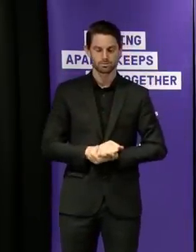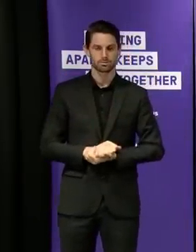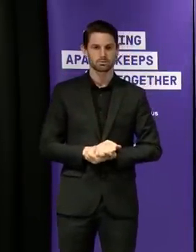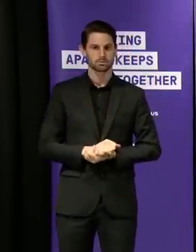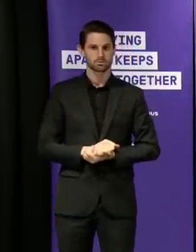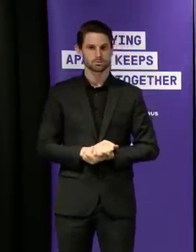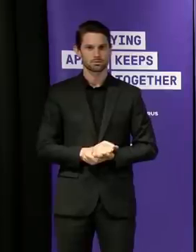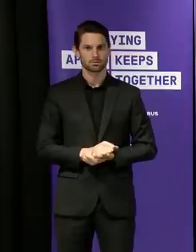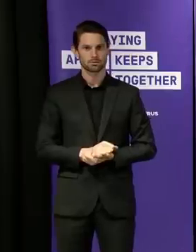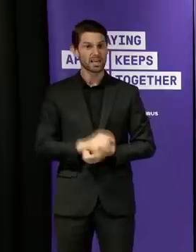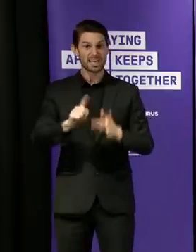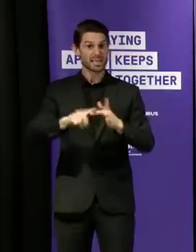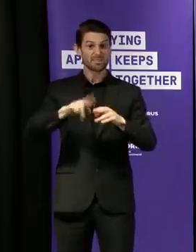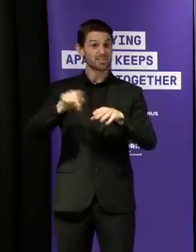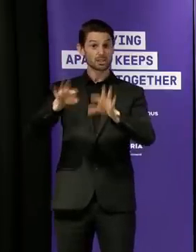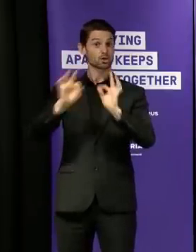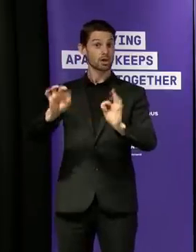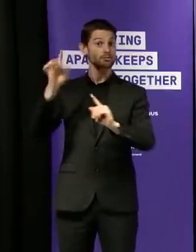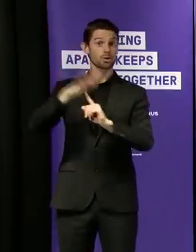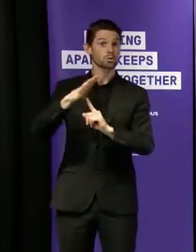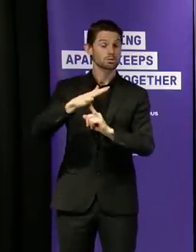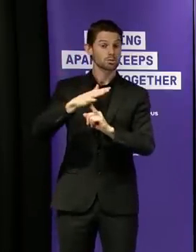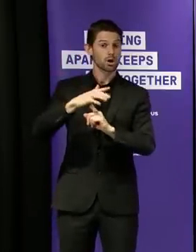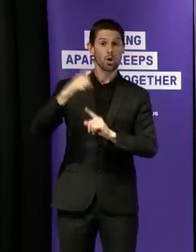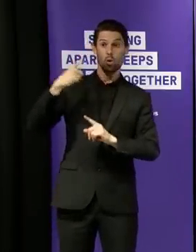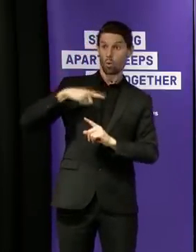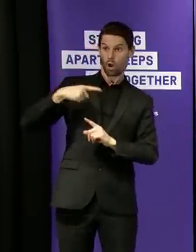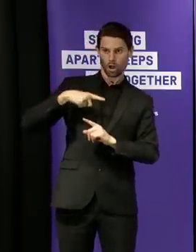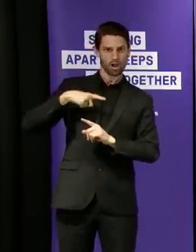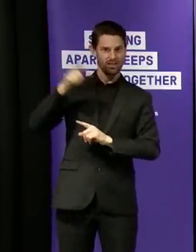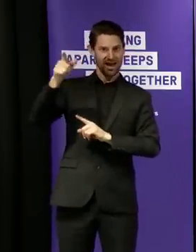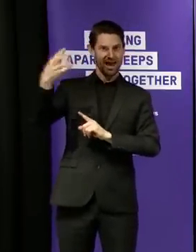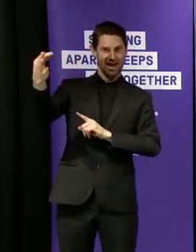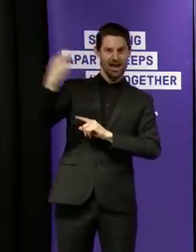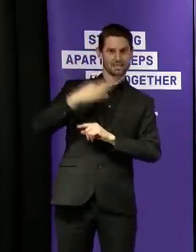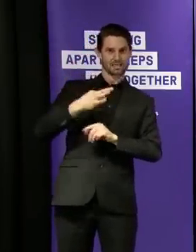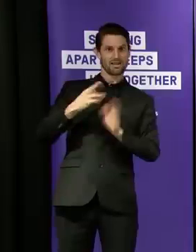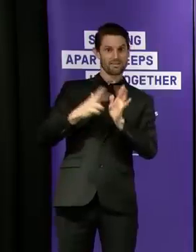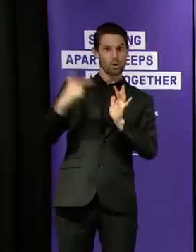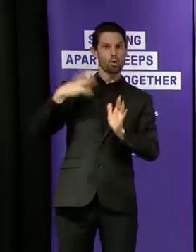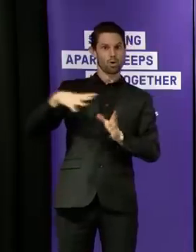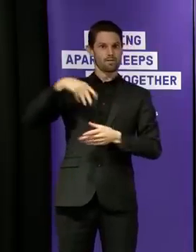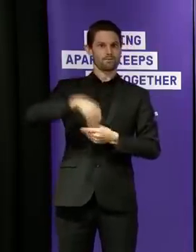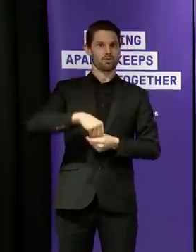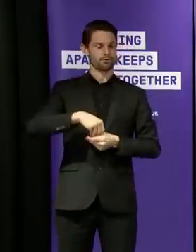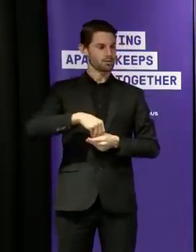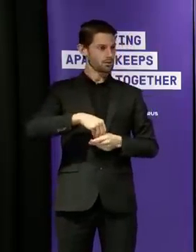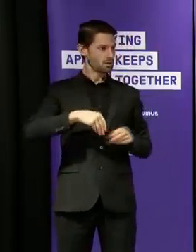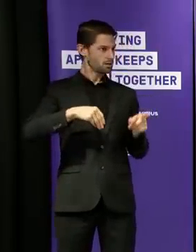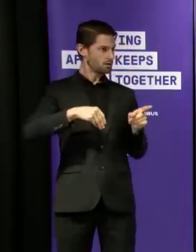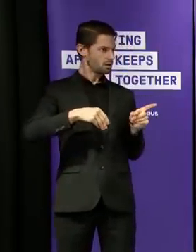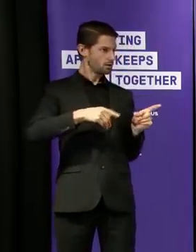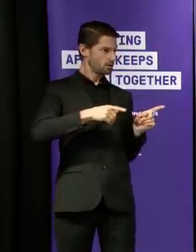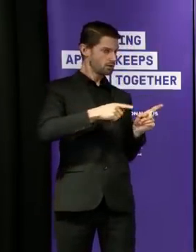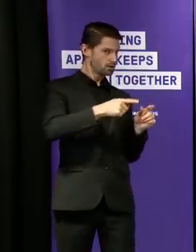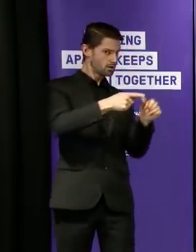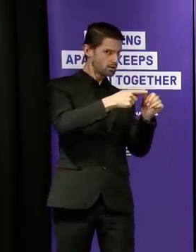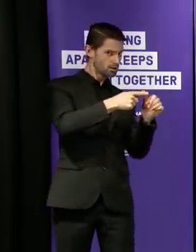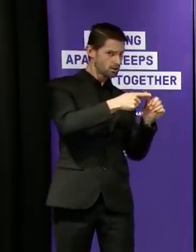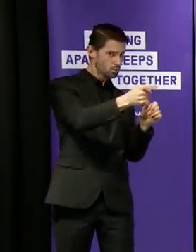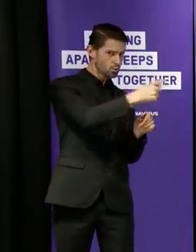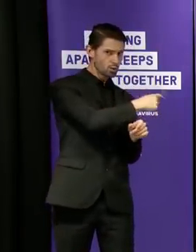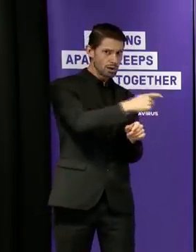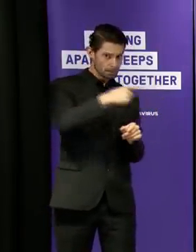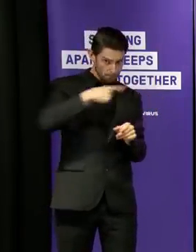if none of this matters, why were we asked, do you want to be in the bubble? Is that because you're opening Tullamarine to international No, arrivals? no. We said, well, we